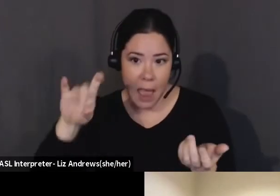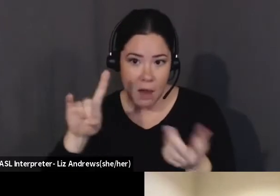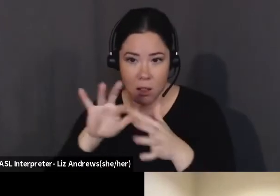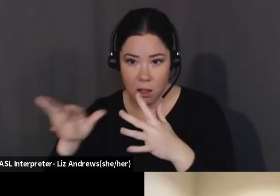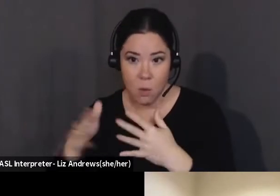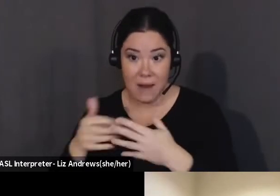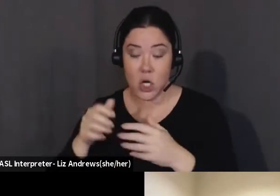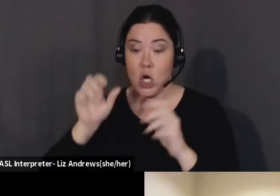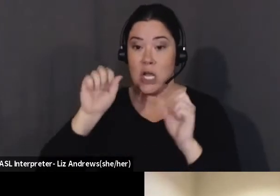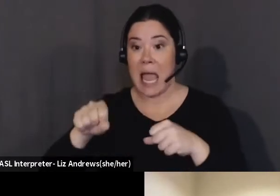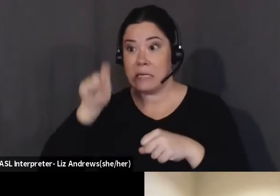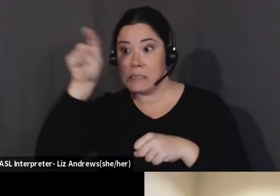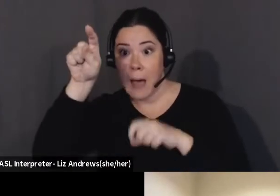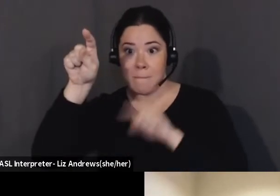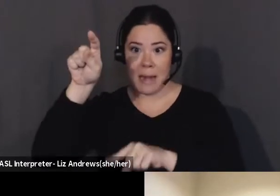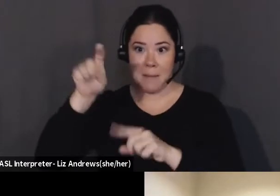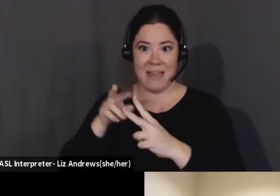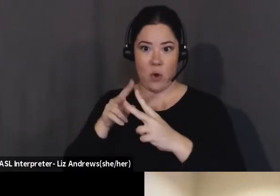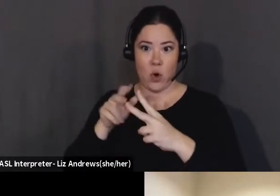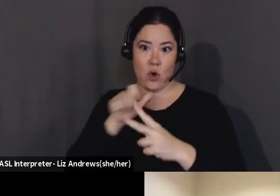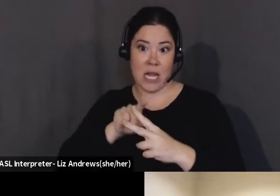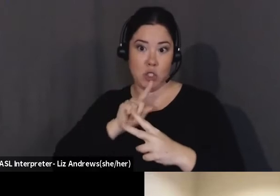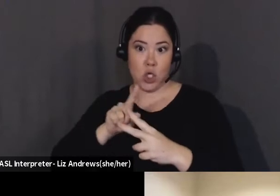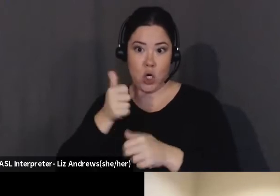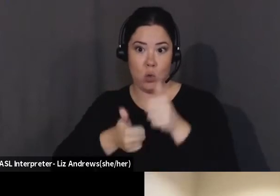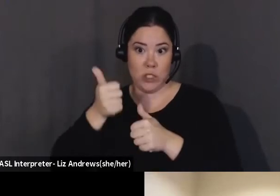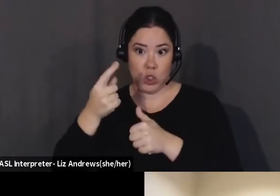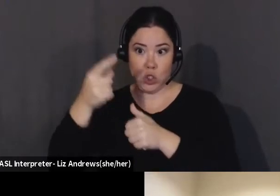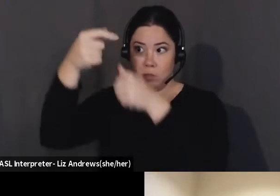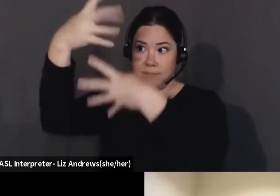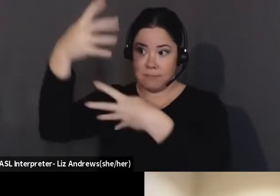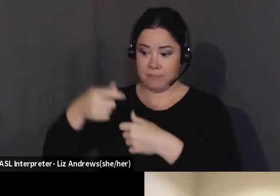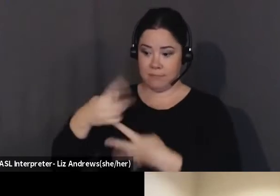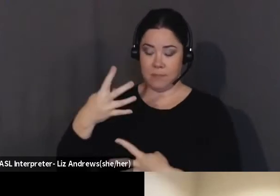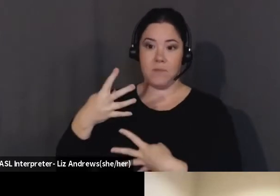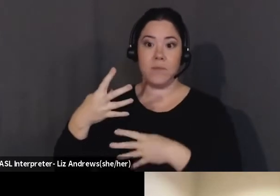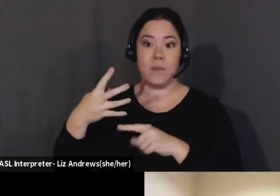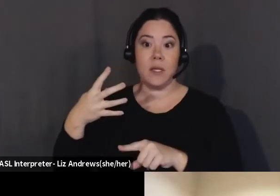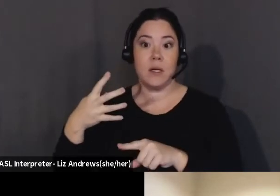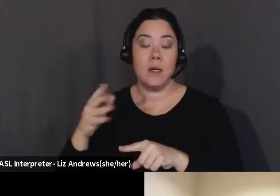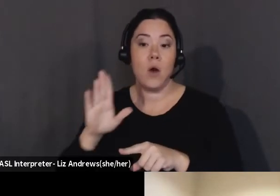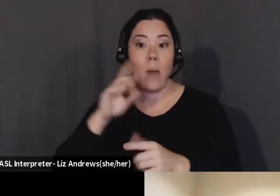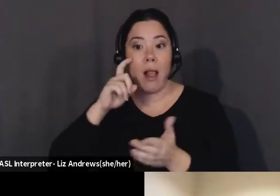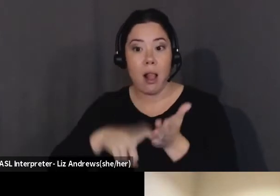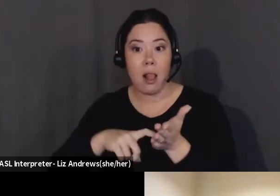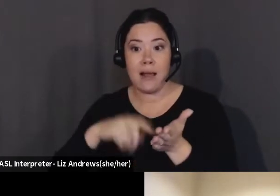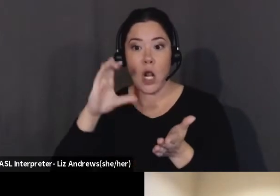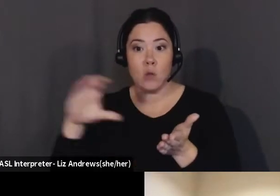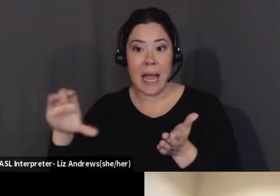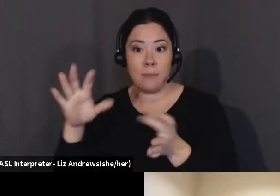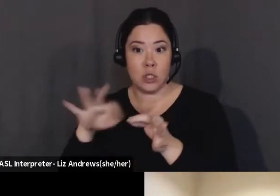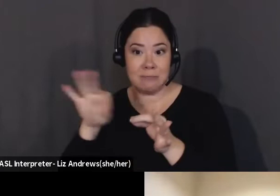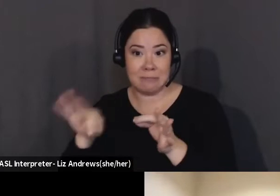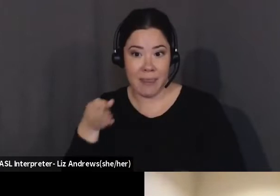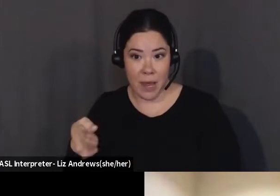the bottom of your screen. That is where you will find a closed caption for today's